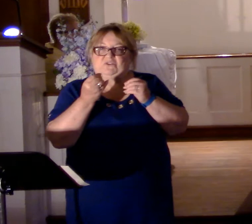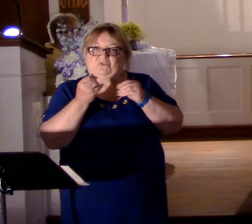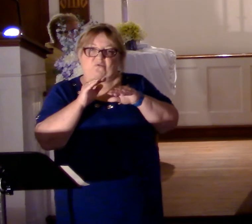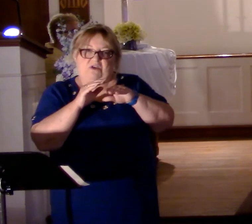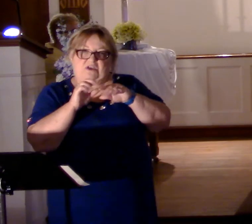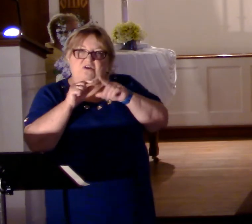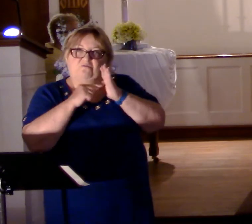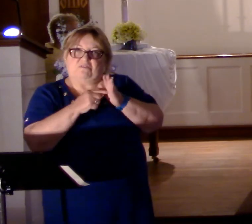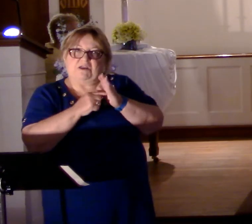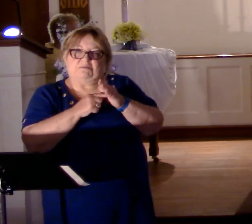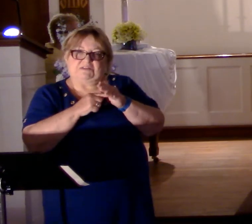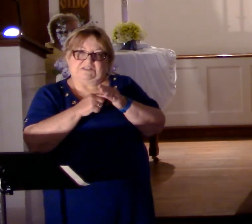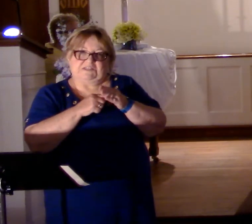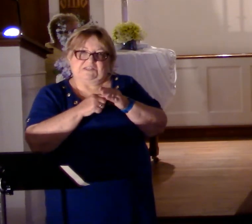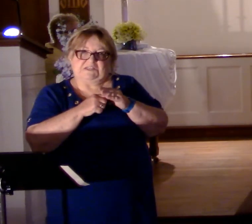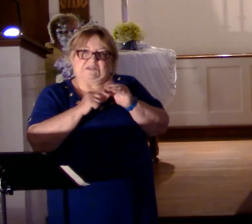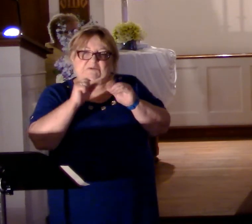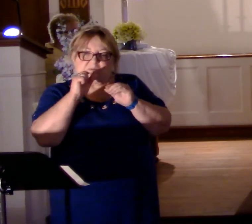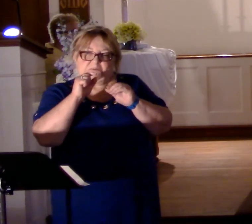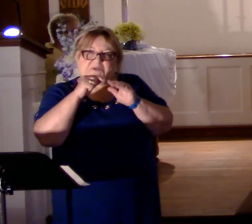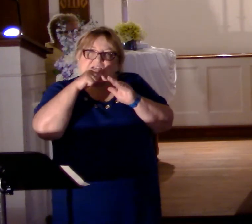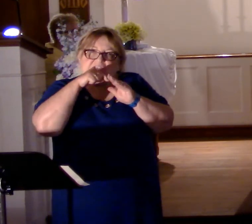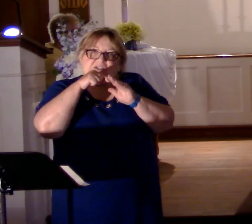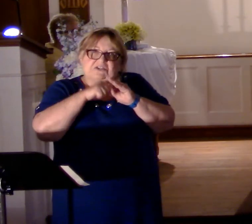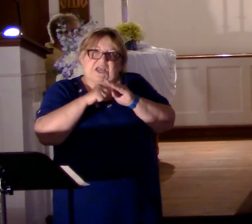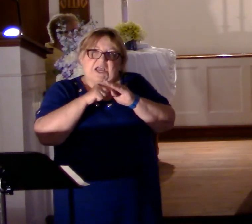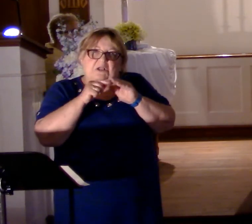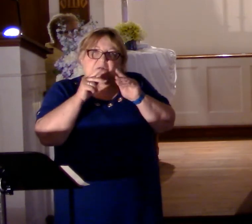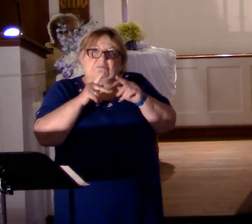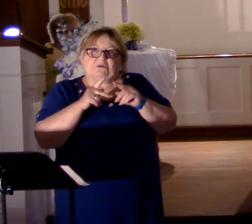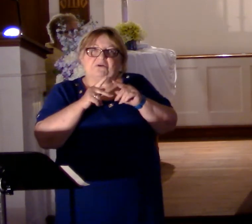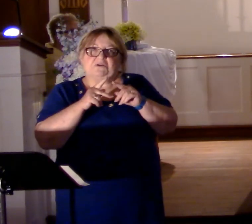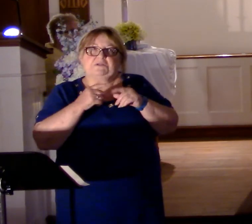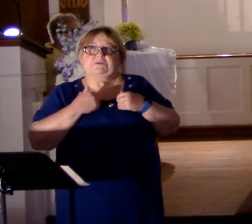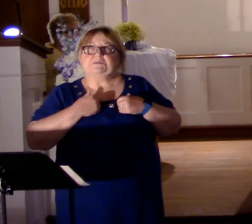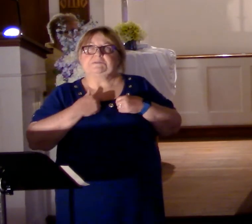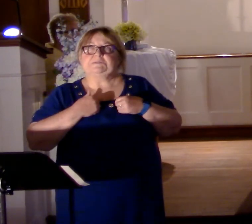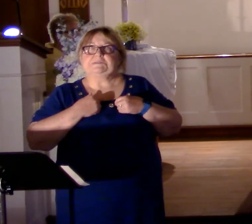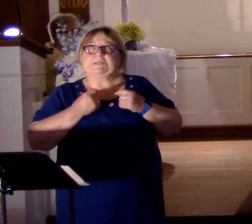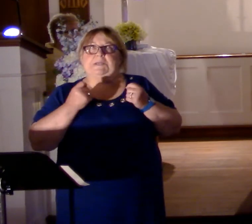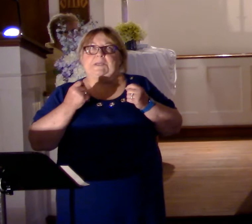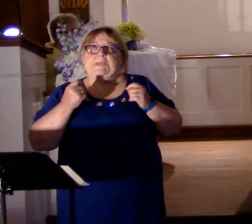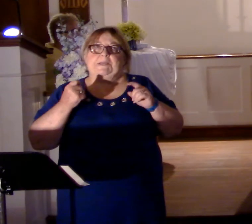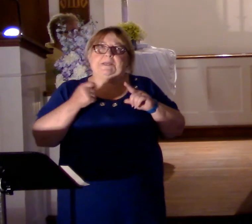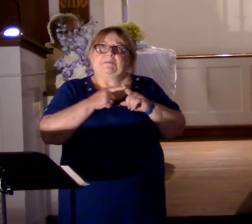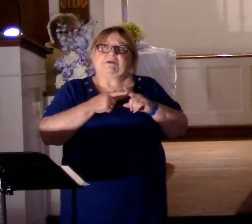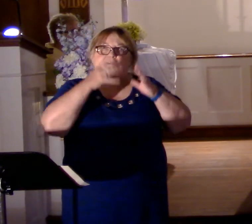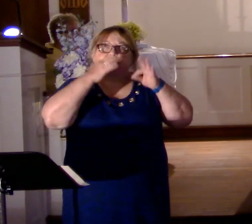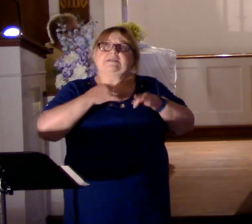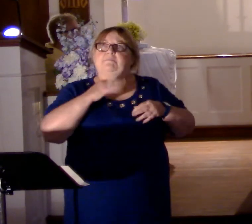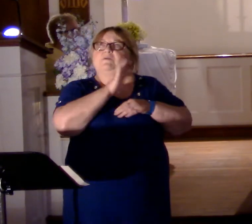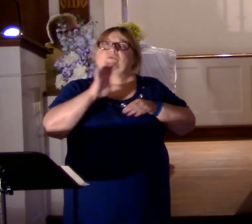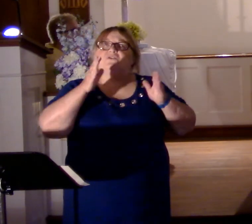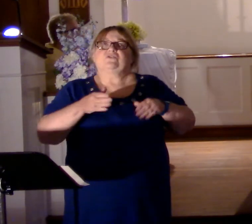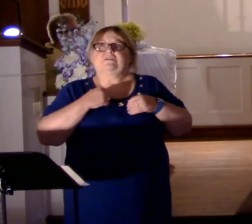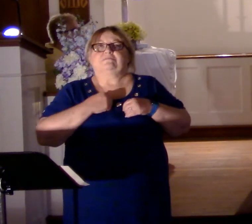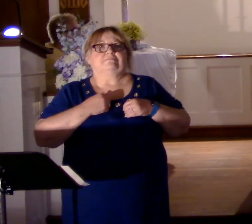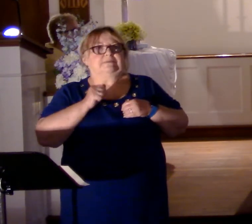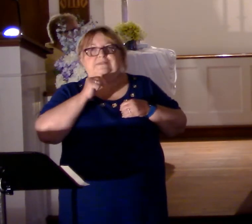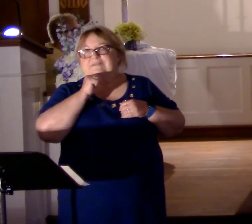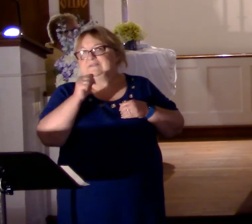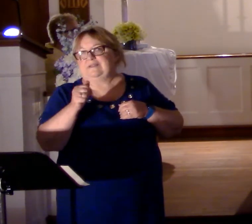represents the shallow person who, upon sudden impulse, decides to be a Christian but has